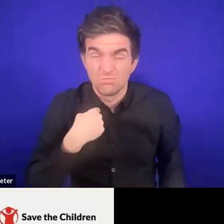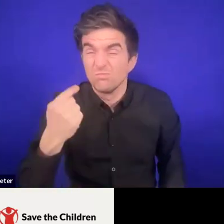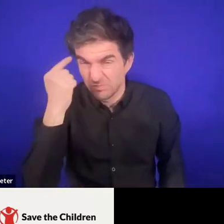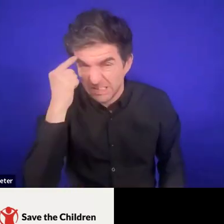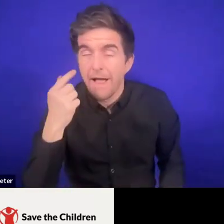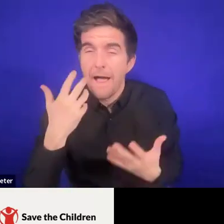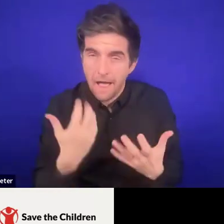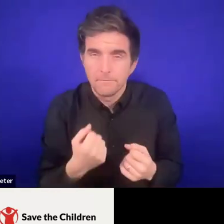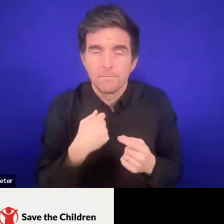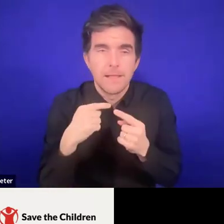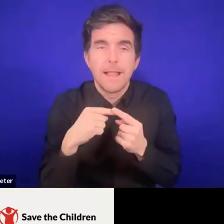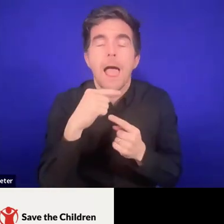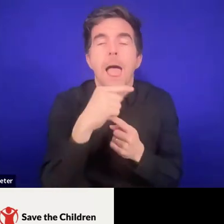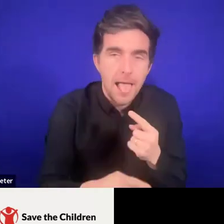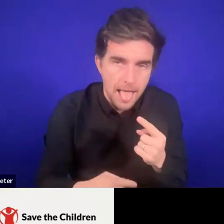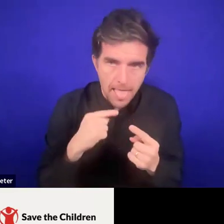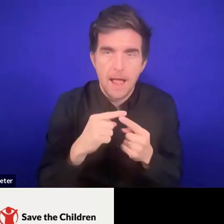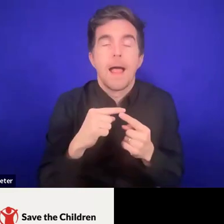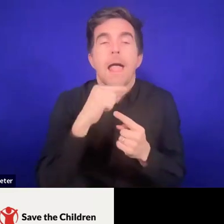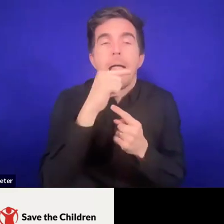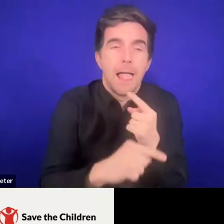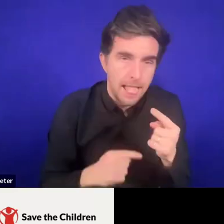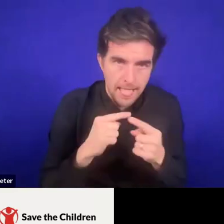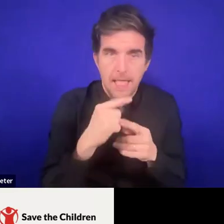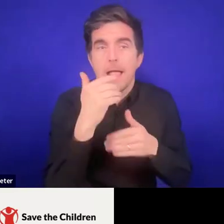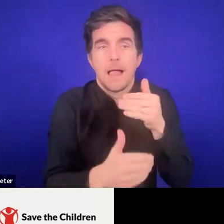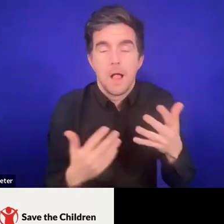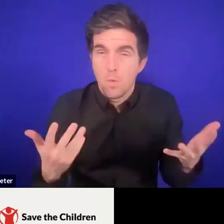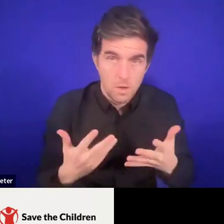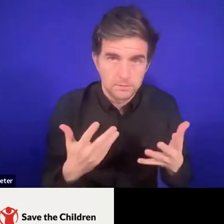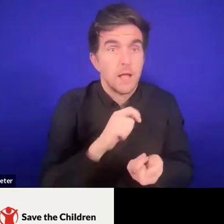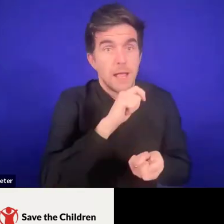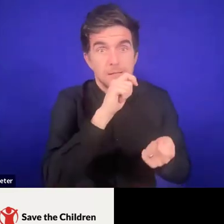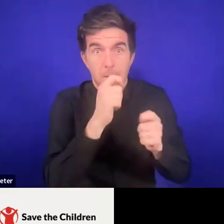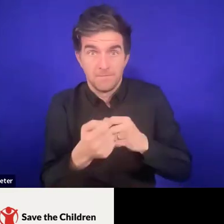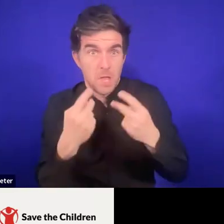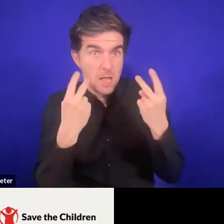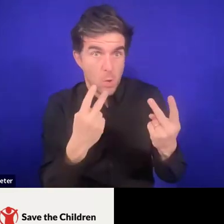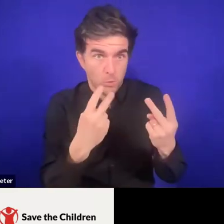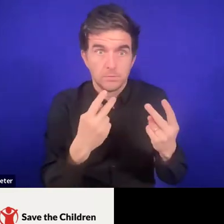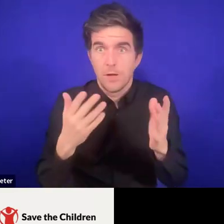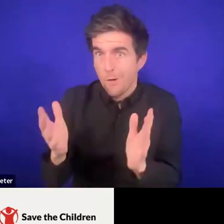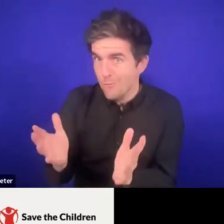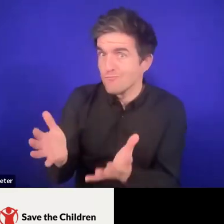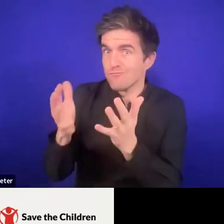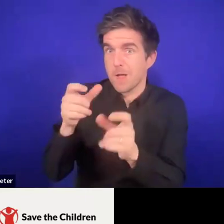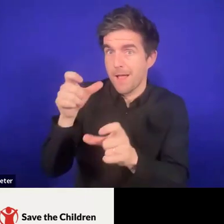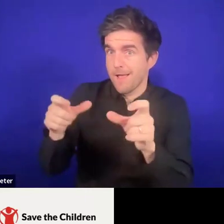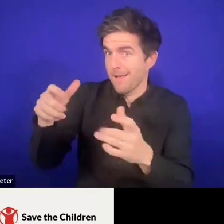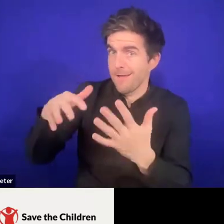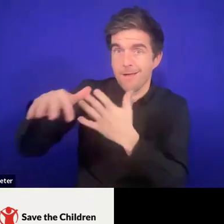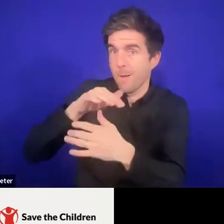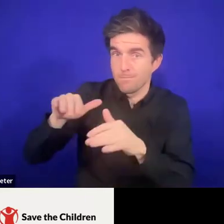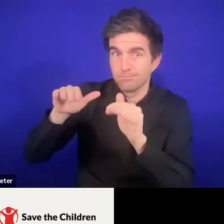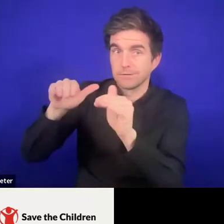would complement my contribution to the discussion, look in terms of course, everything